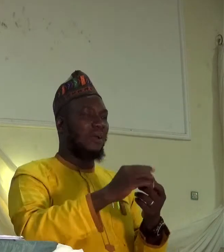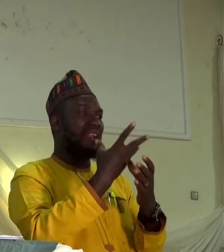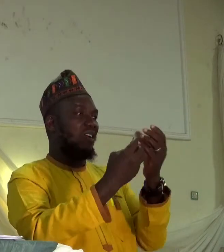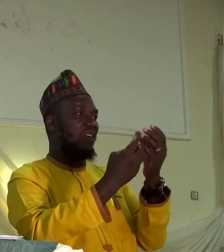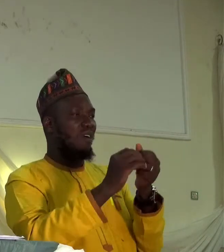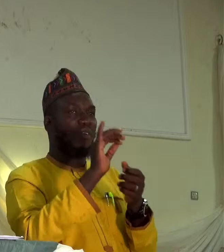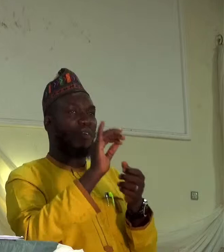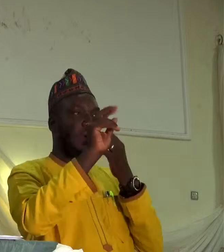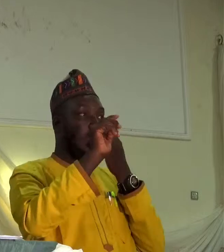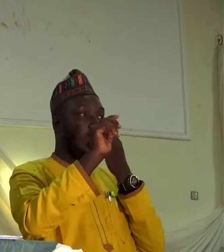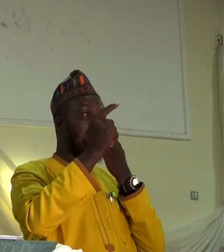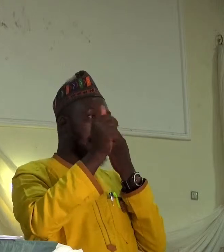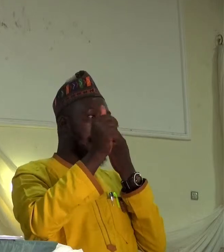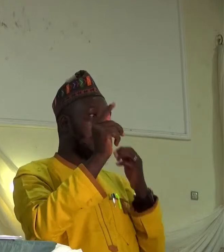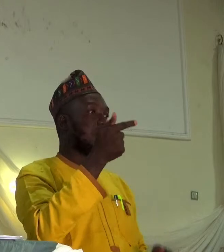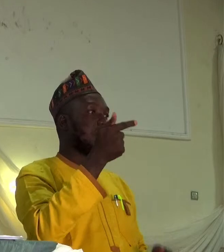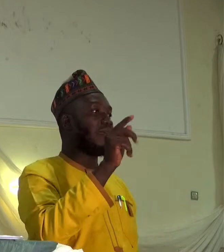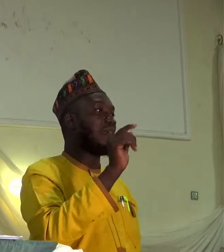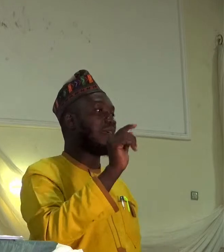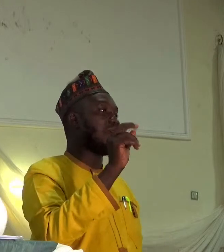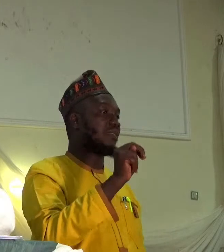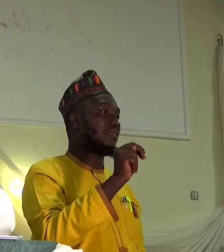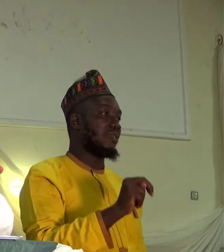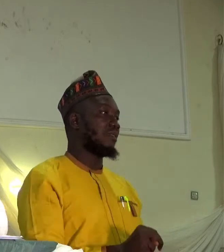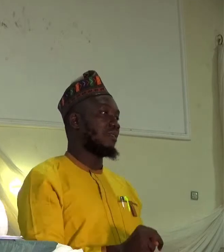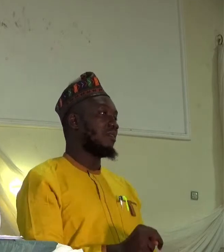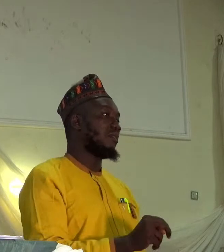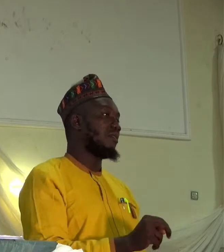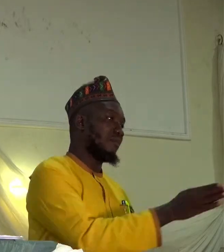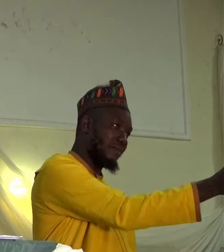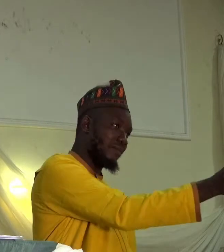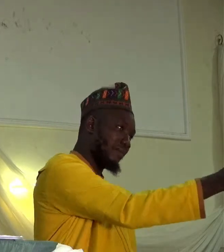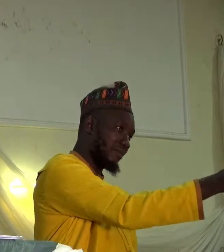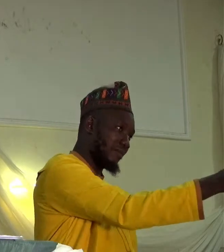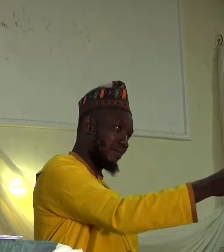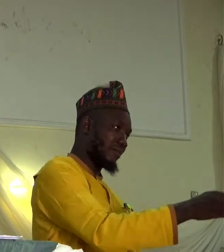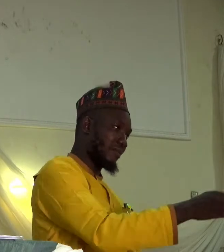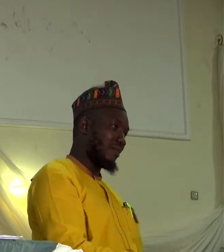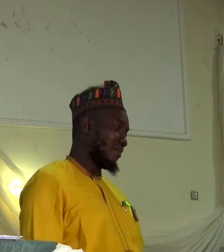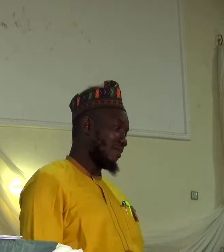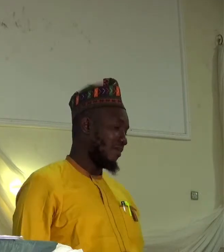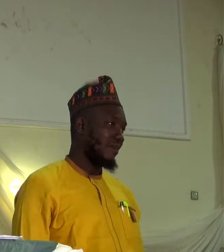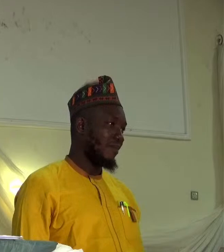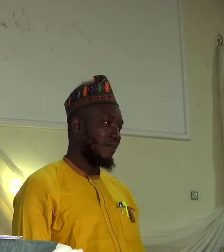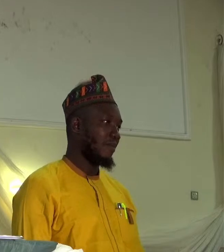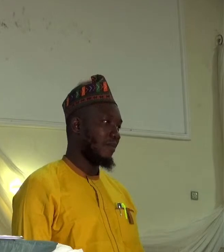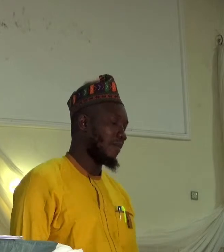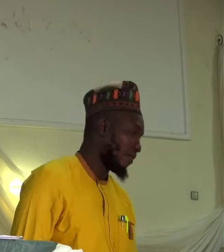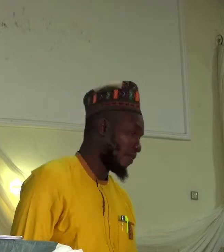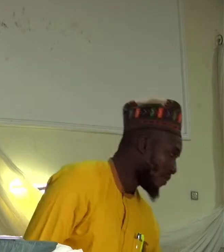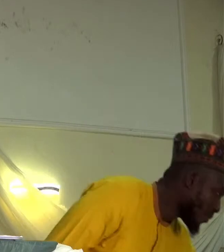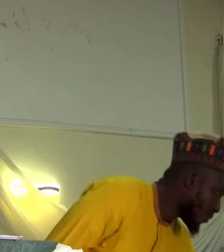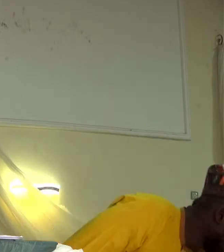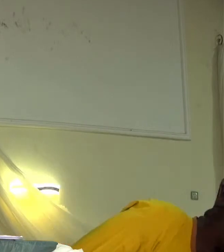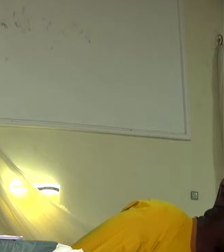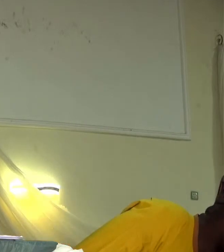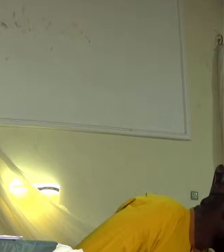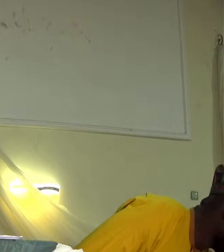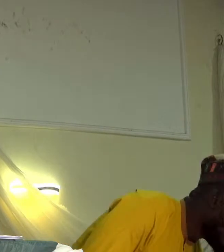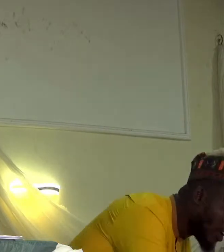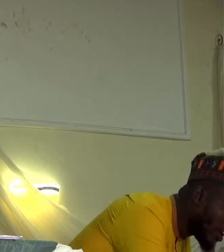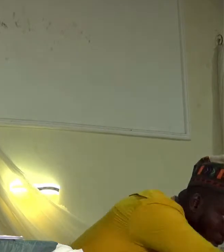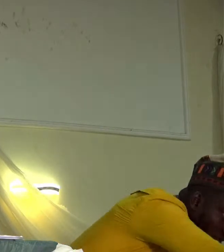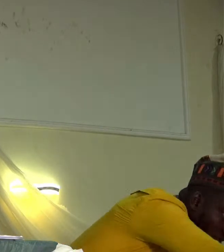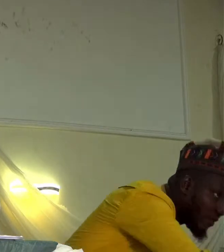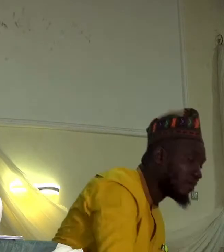the first 3 in the world as well. Kilo fa to fi ri be, it is because of the character tawon leadership won ti